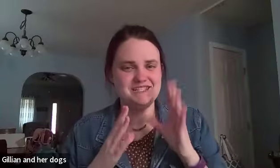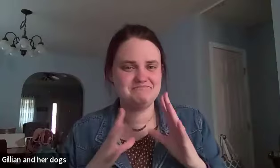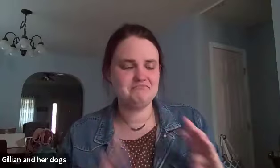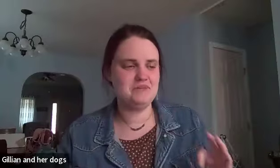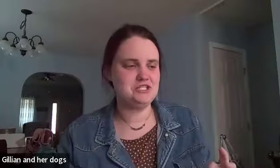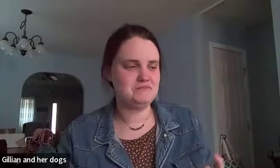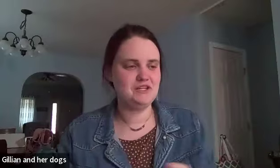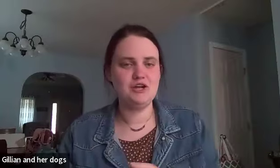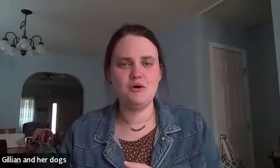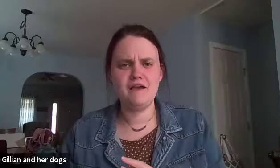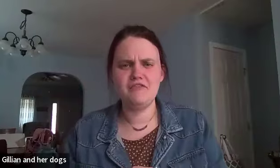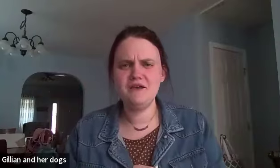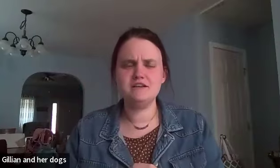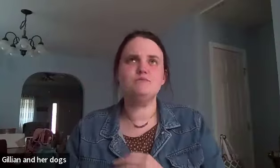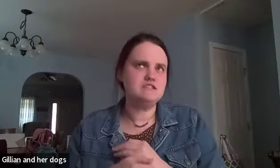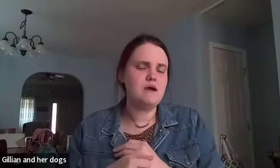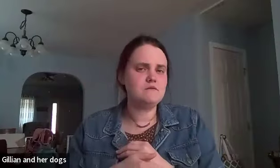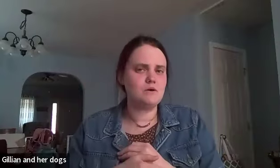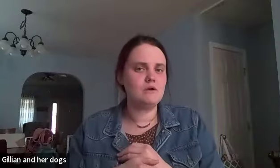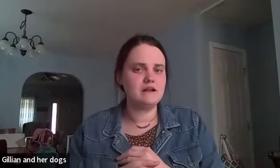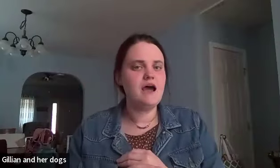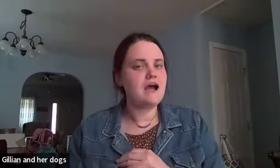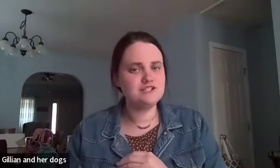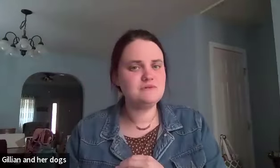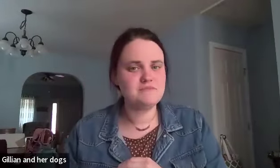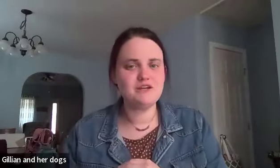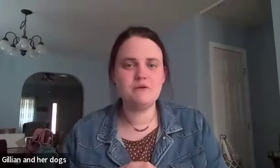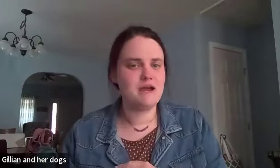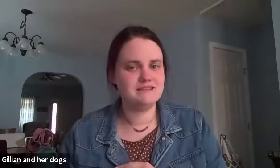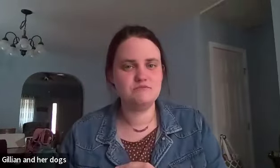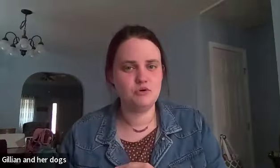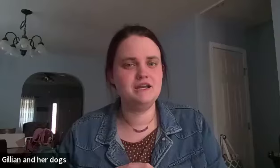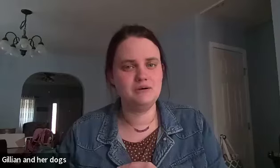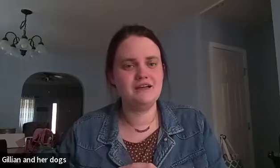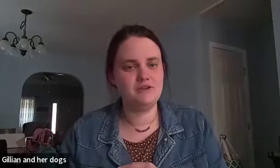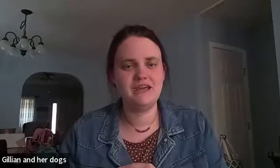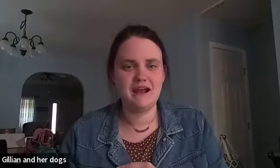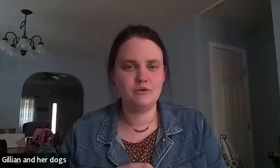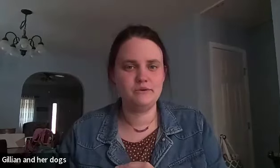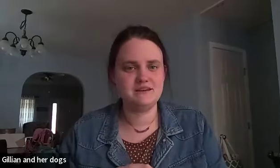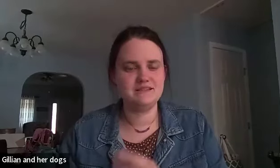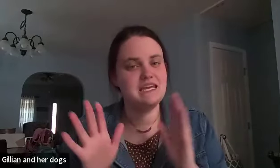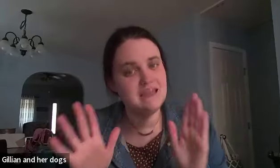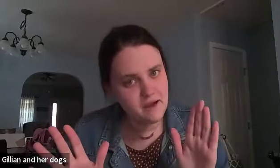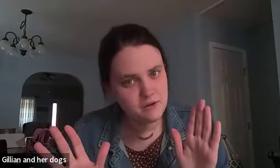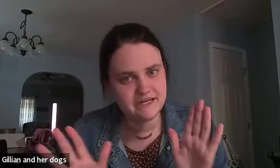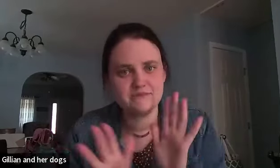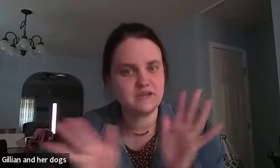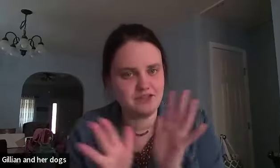just mention, I think because we do have it recorded, I do recommend going back at some point and going and looking at Halloween signs if Halloween is a big thing